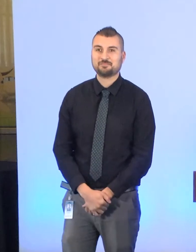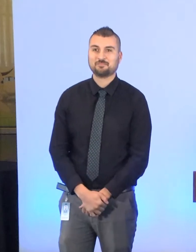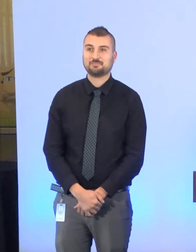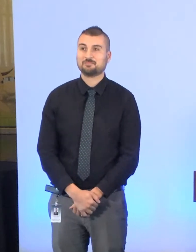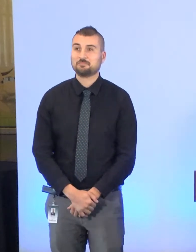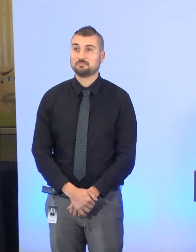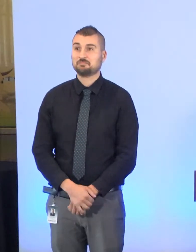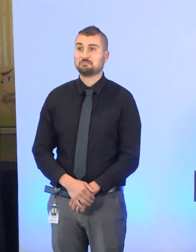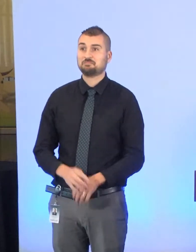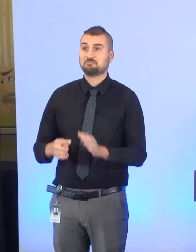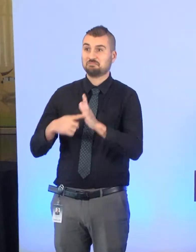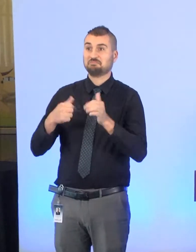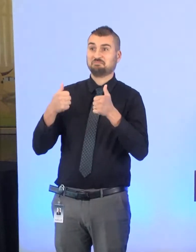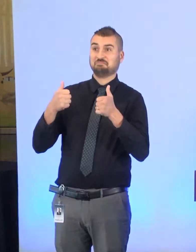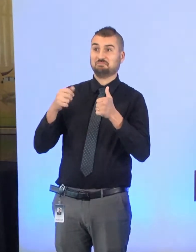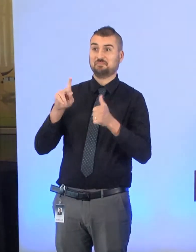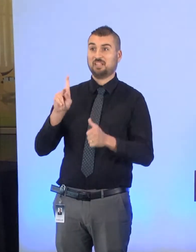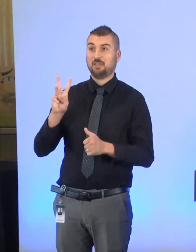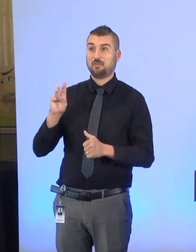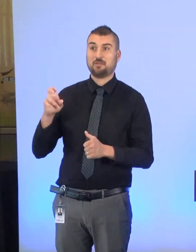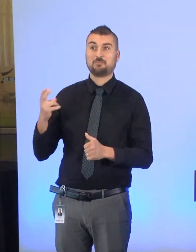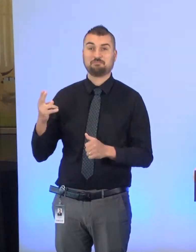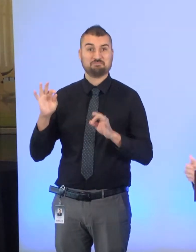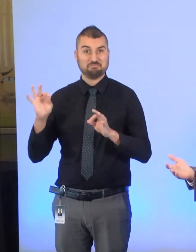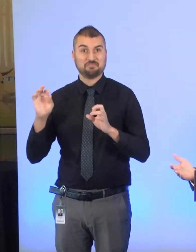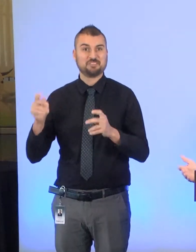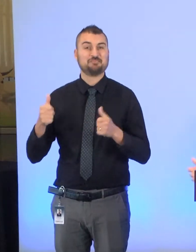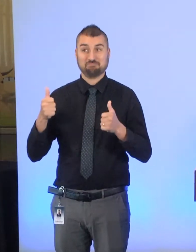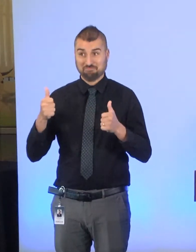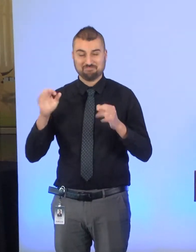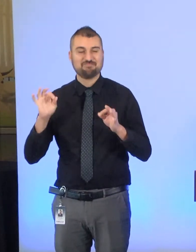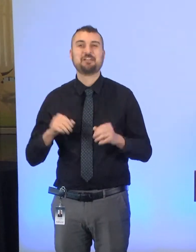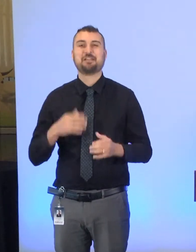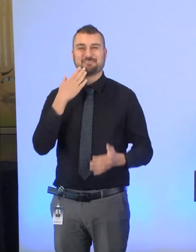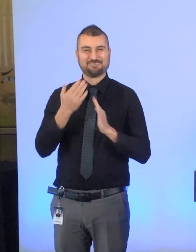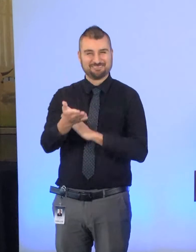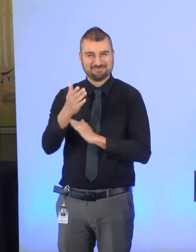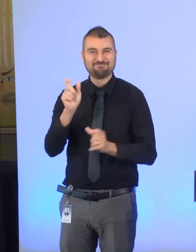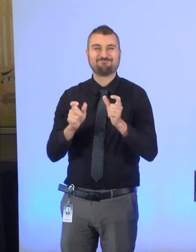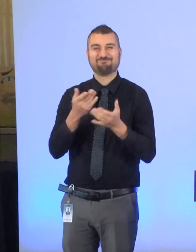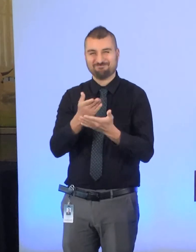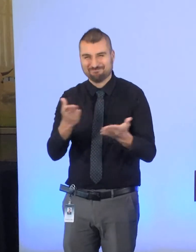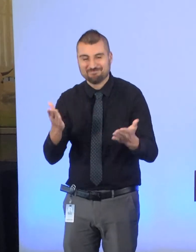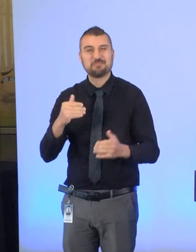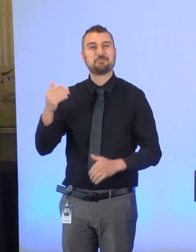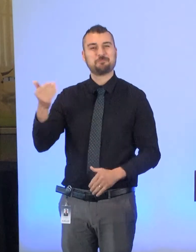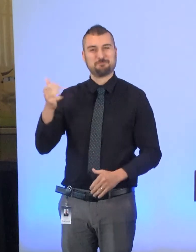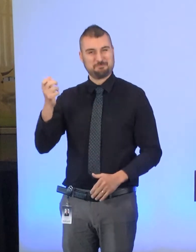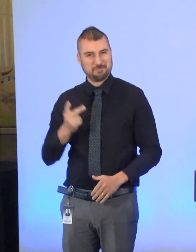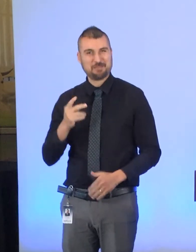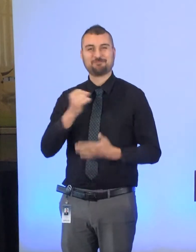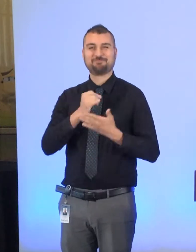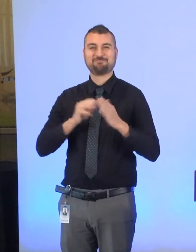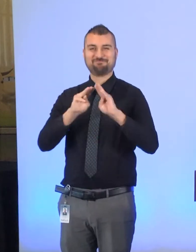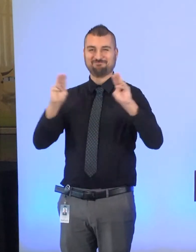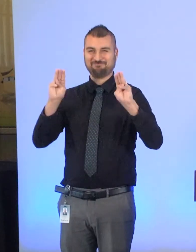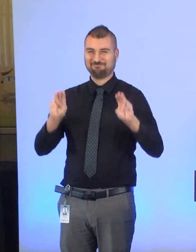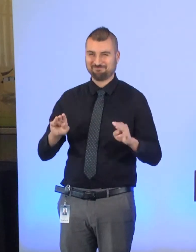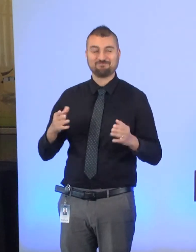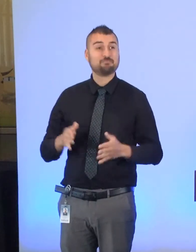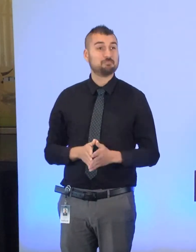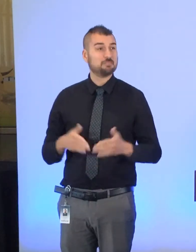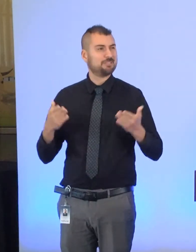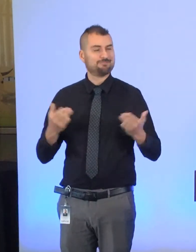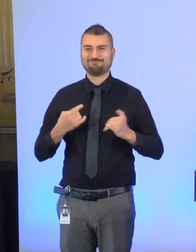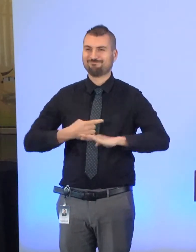Give me a thumbs up when you're ready, K-Witch. All right. Hey, good morning, everyone. Welcome back to the Art Museum. Being here today, we're